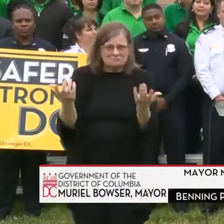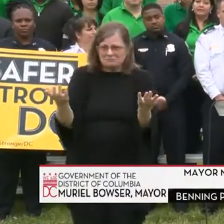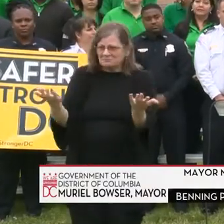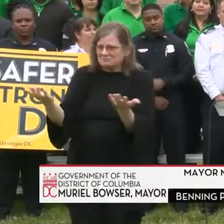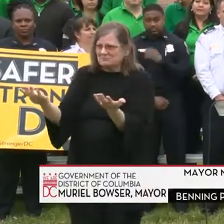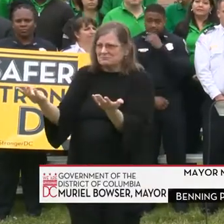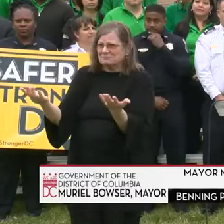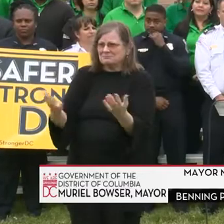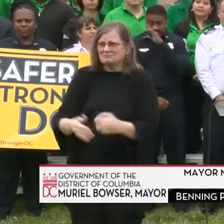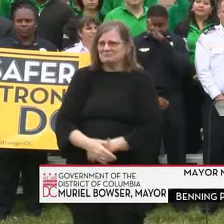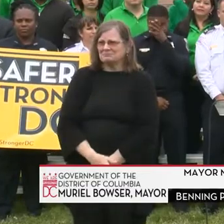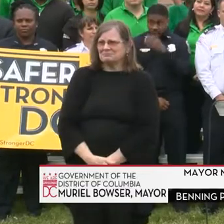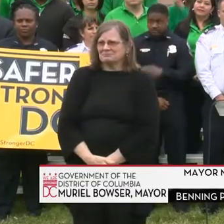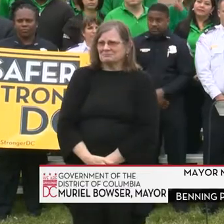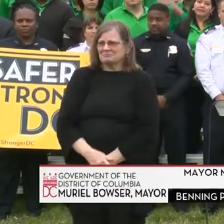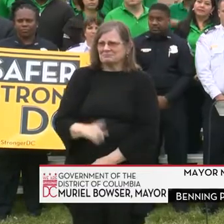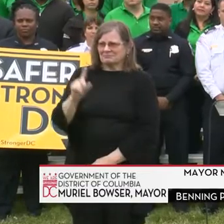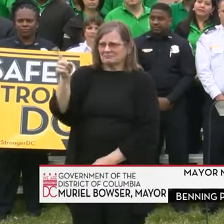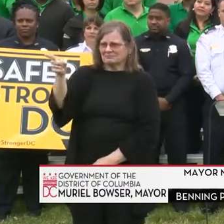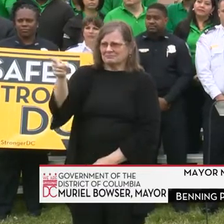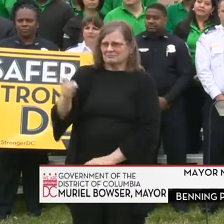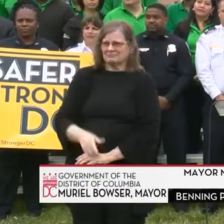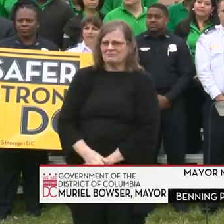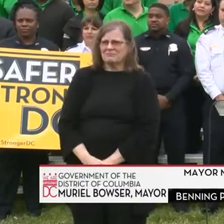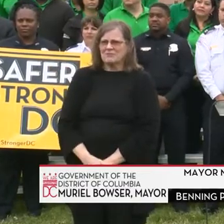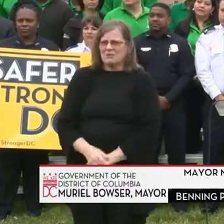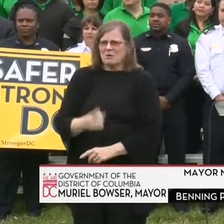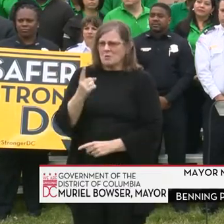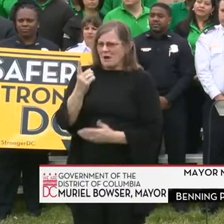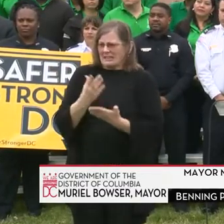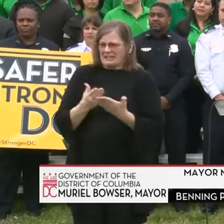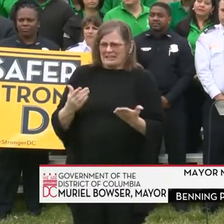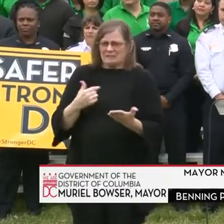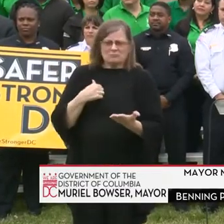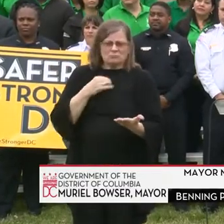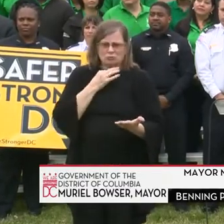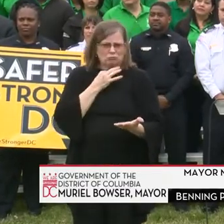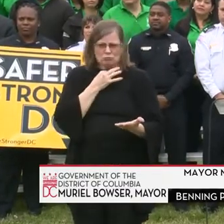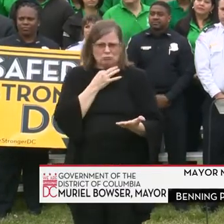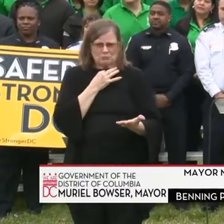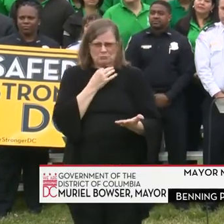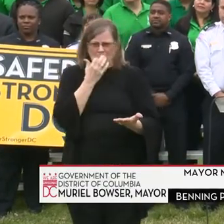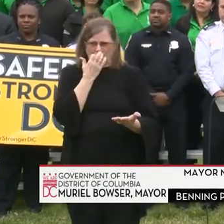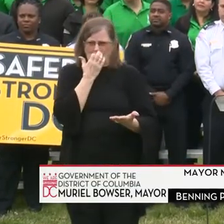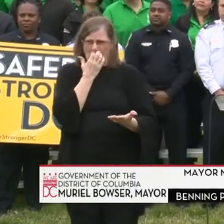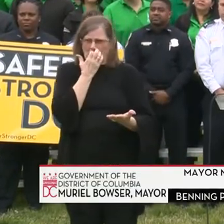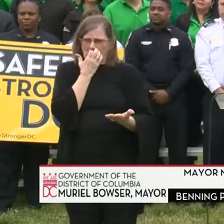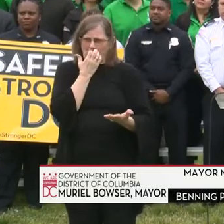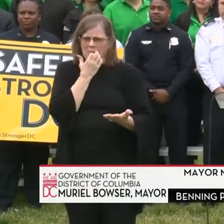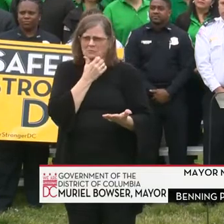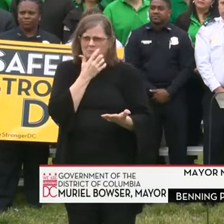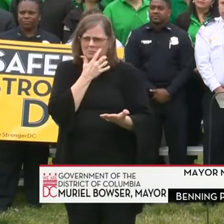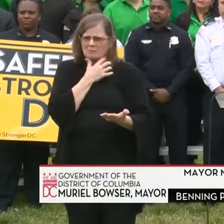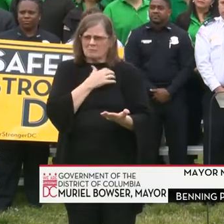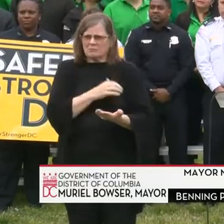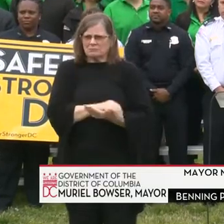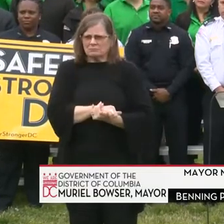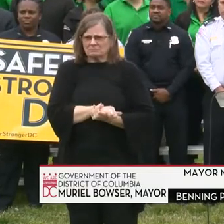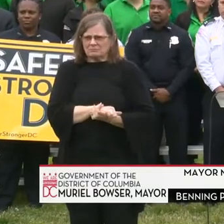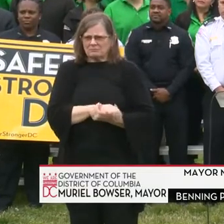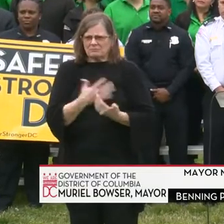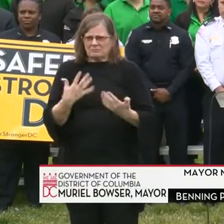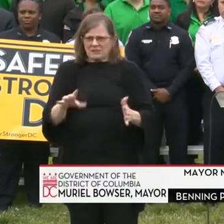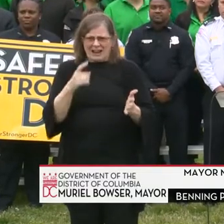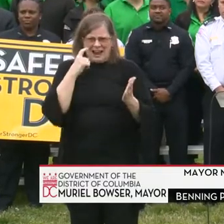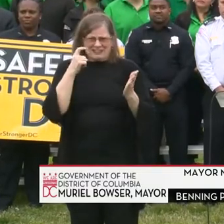Press. Sam? One thing I'm curious about, perhaps from the chief, have you identified the person who was killed at the